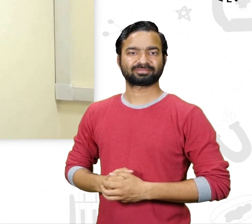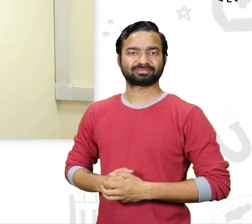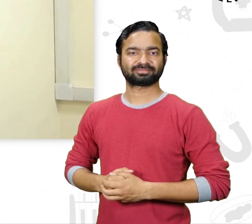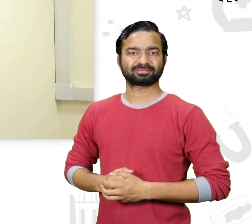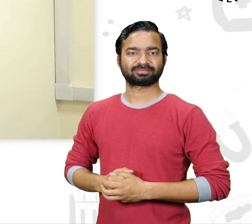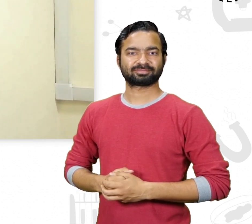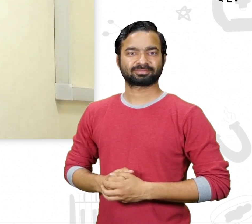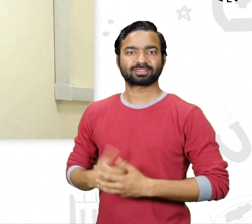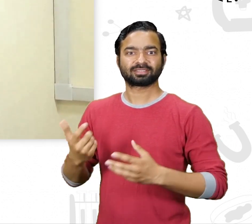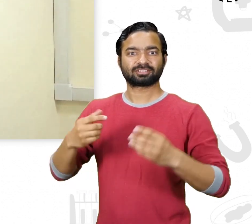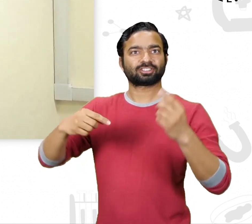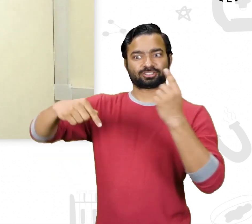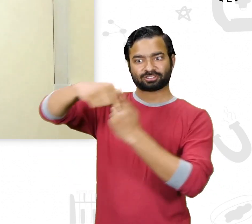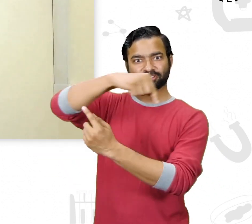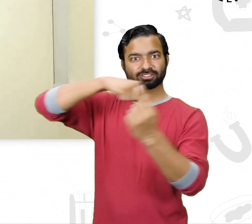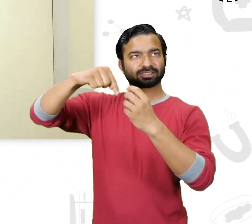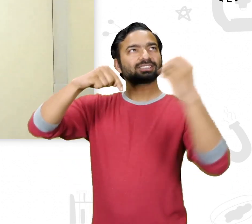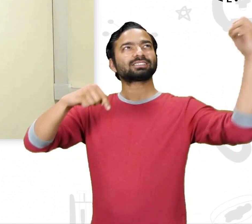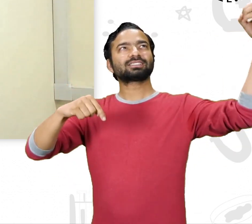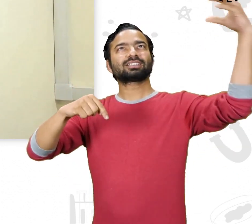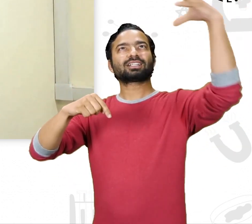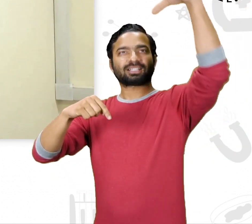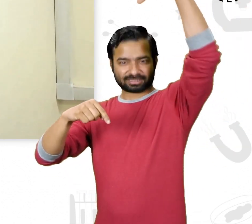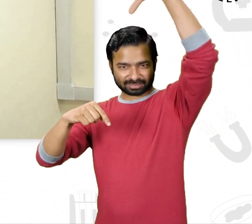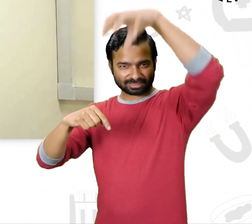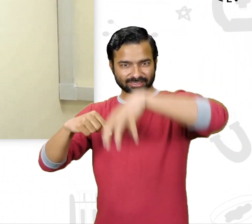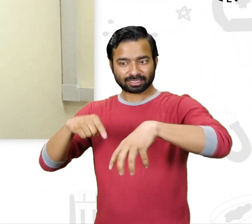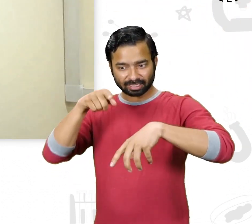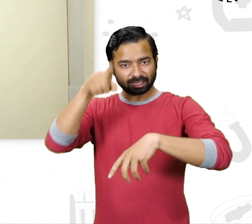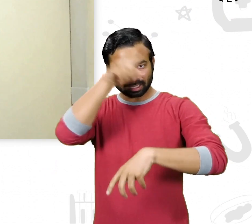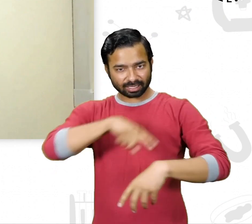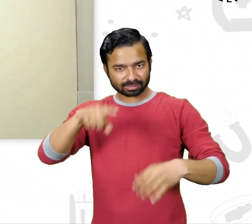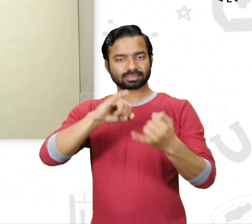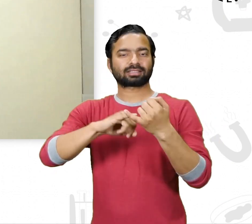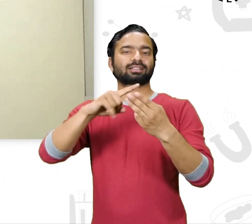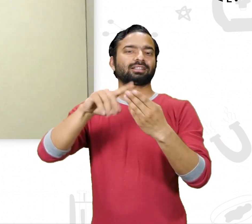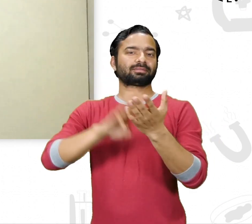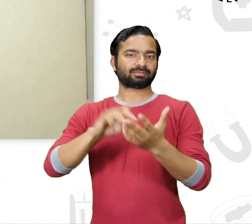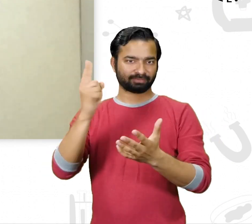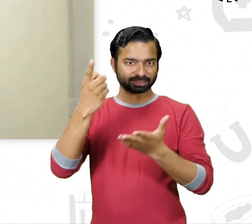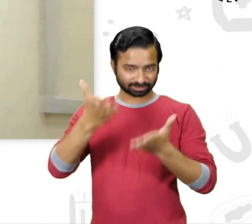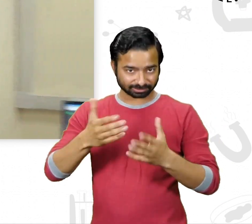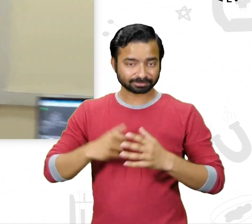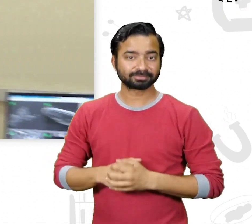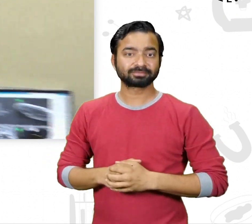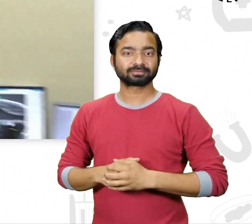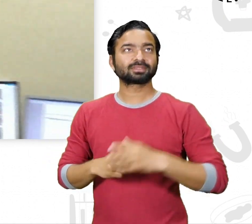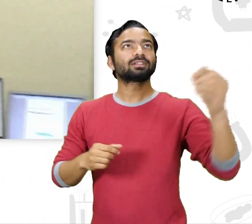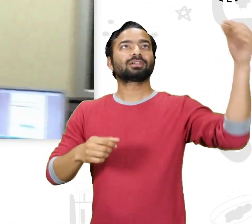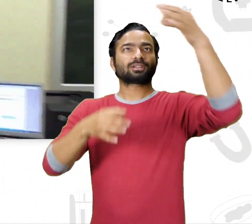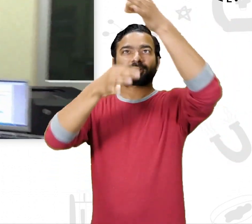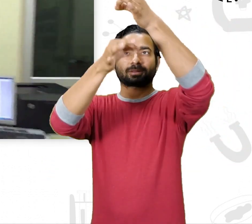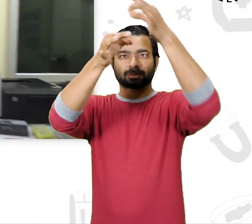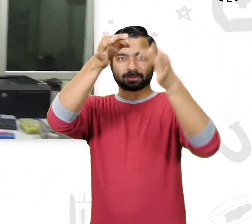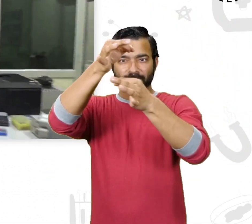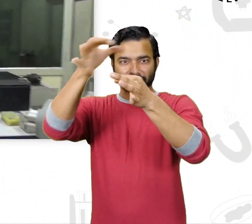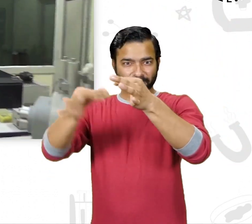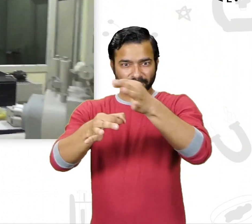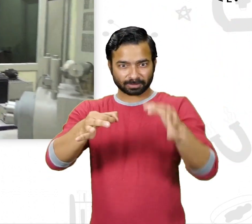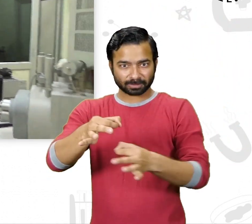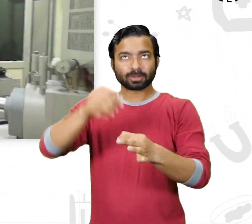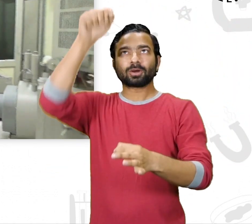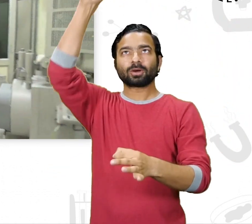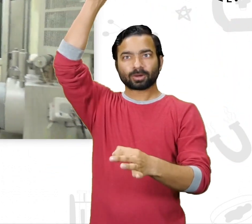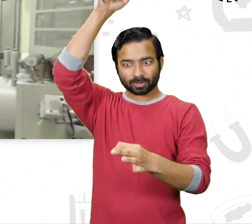one, electron does not transmit through the specimen, it just scans the surface. This is scanning electron